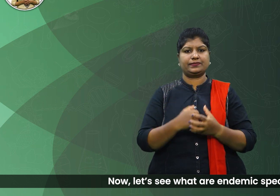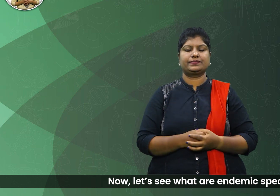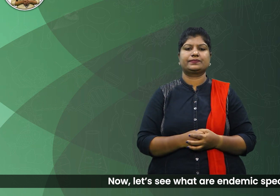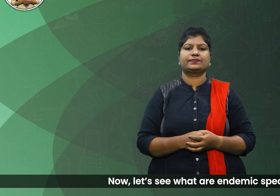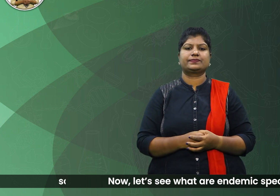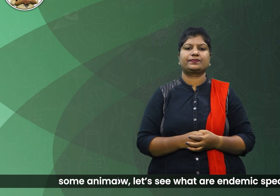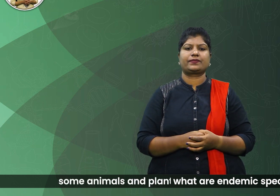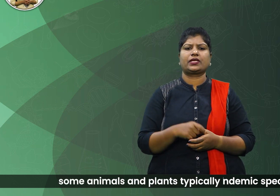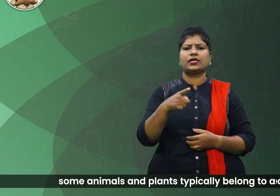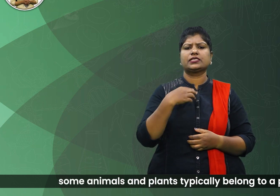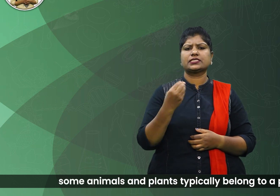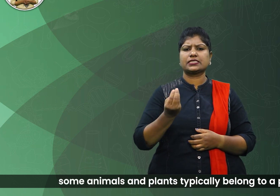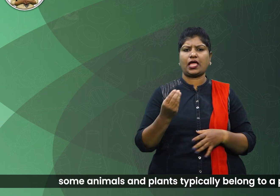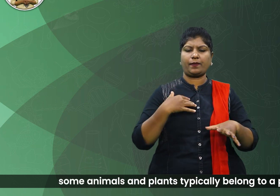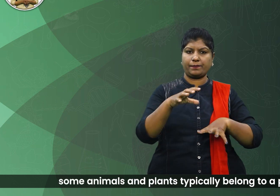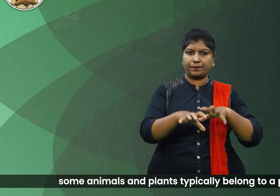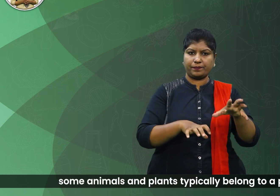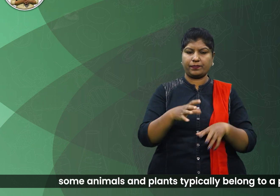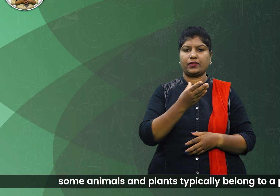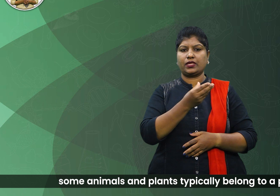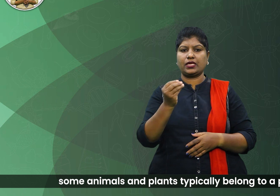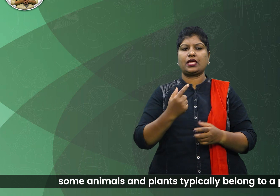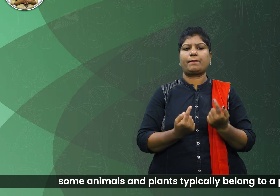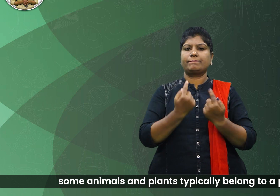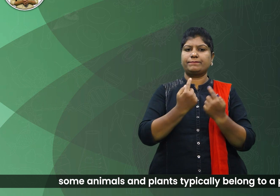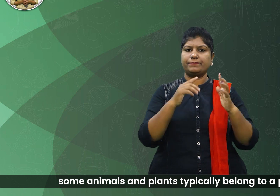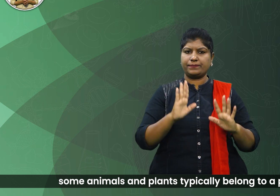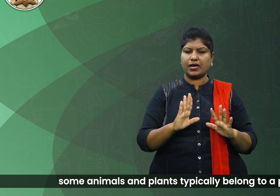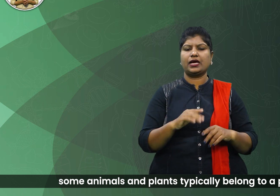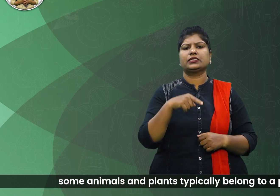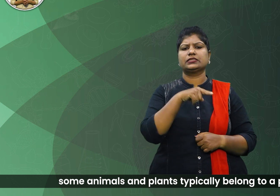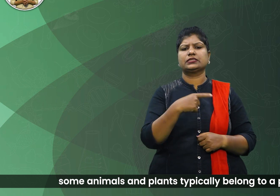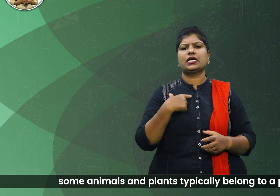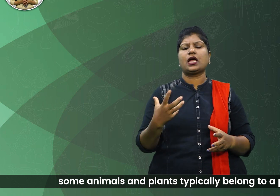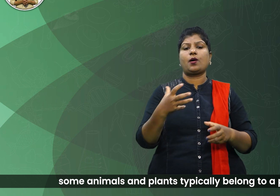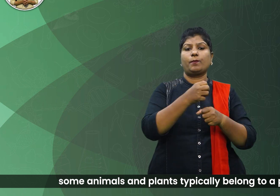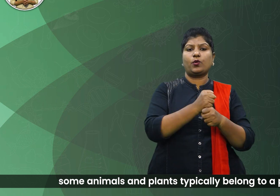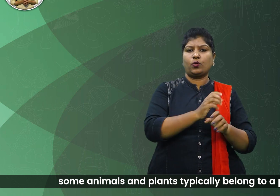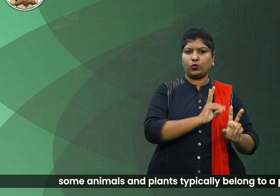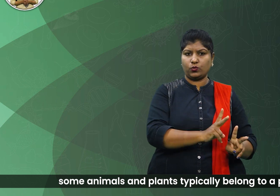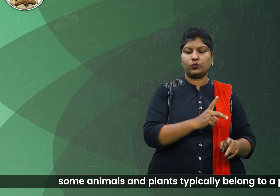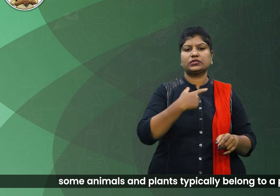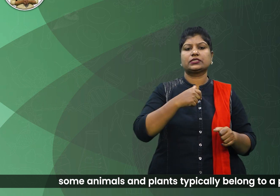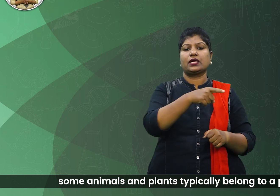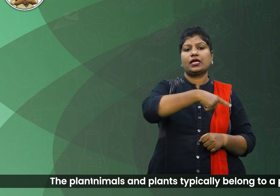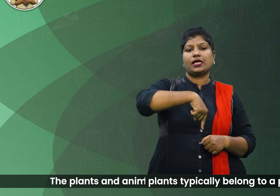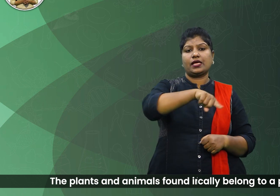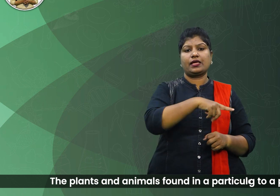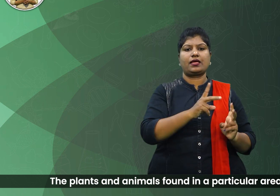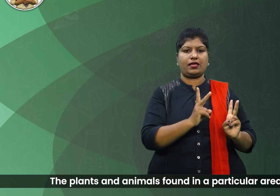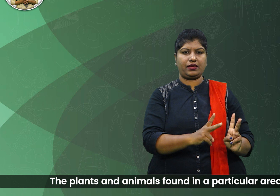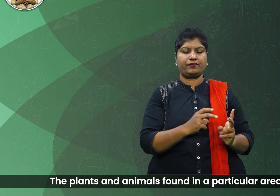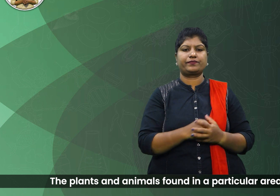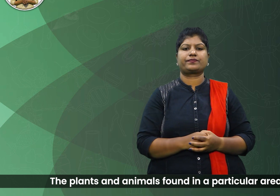Some animals and plants typically belong to a particular area. The